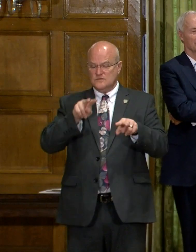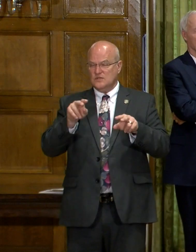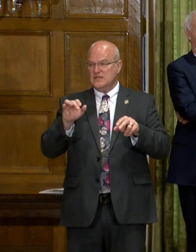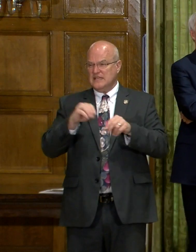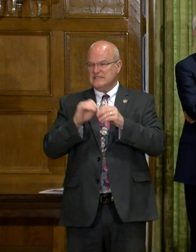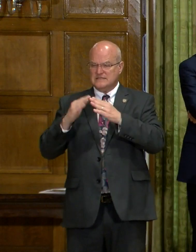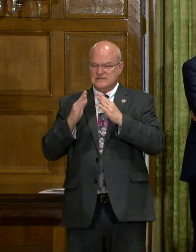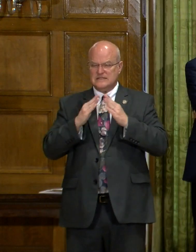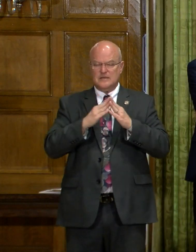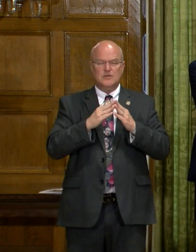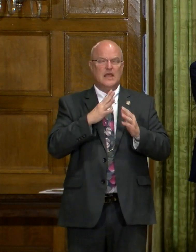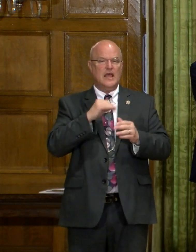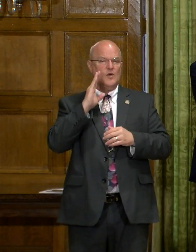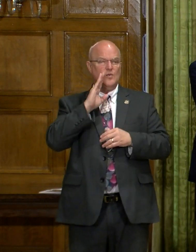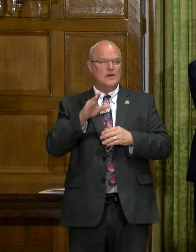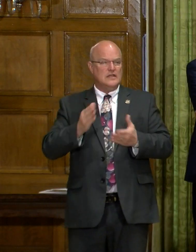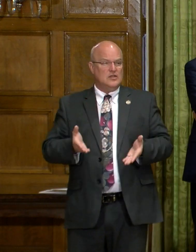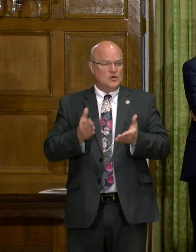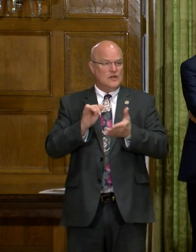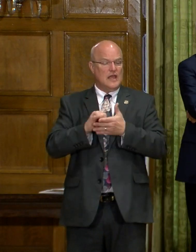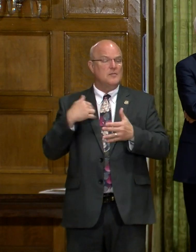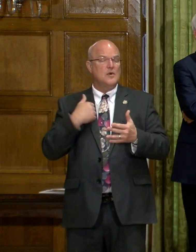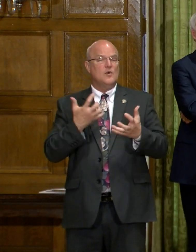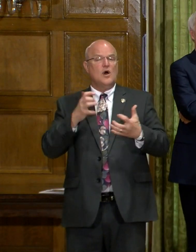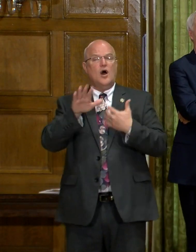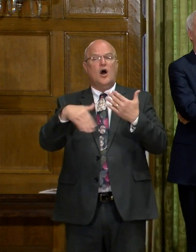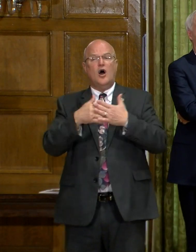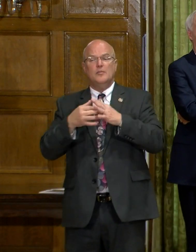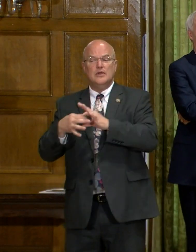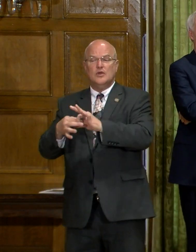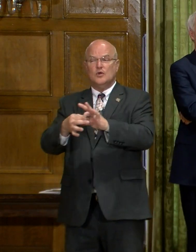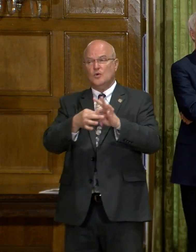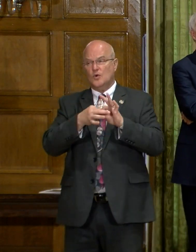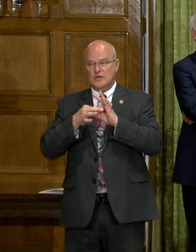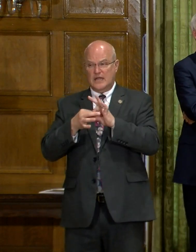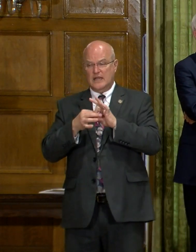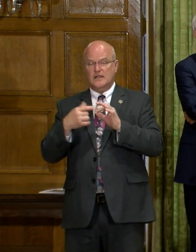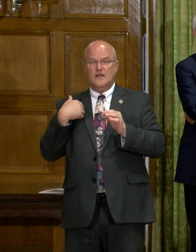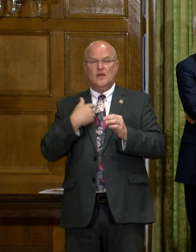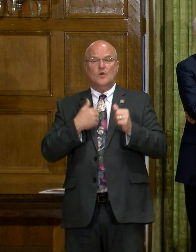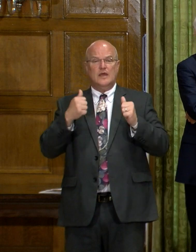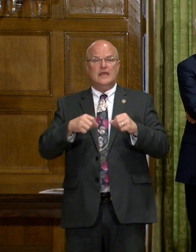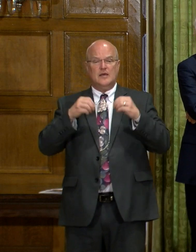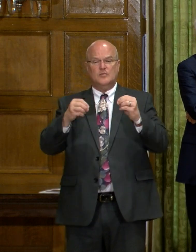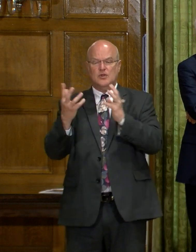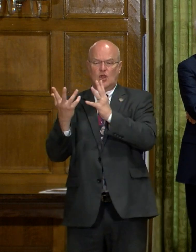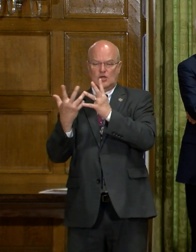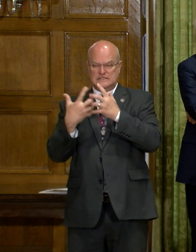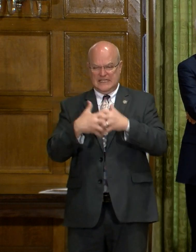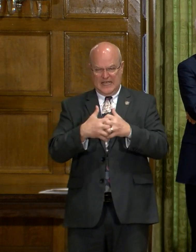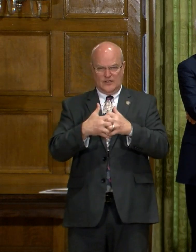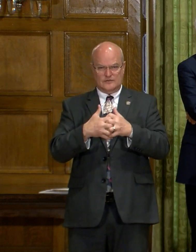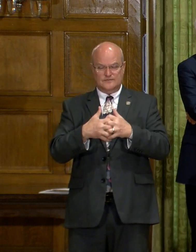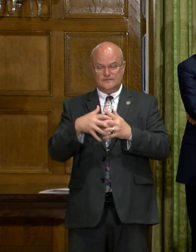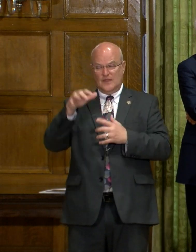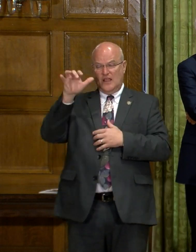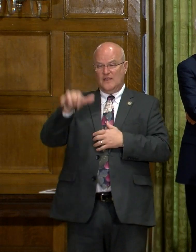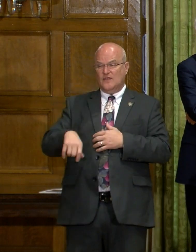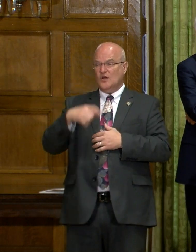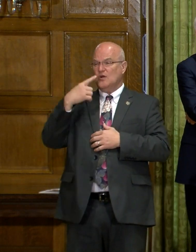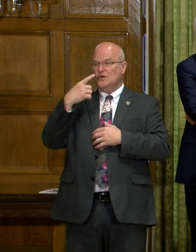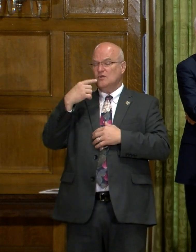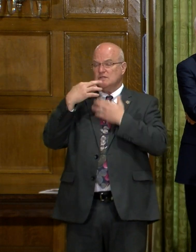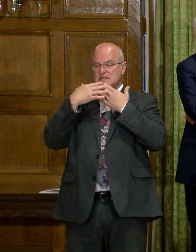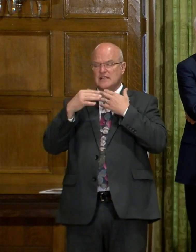specific communities, and we'll encourage those, but we just want them to all be coordinated so that we can put the pieces together. Those tests are